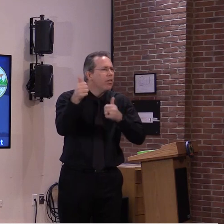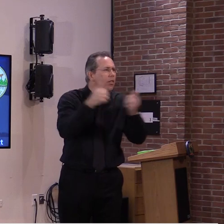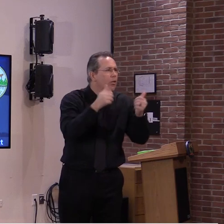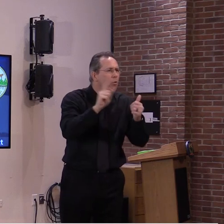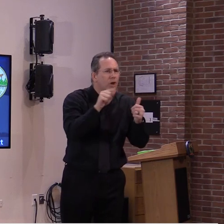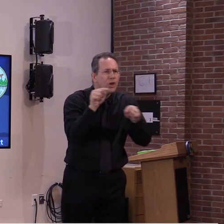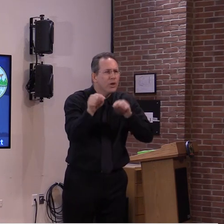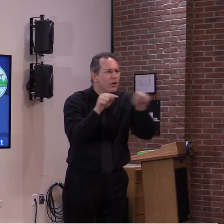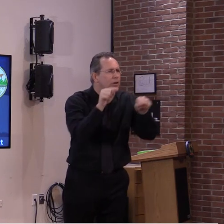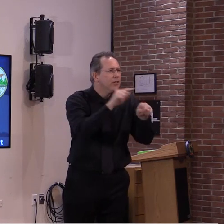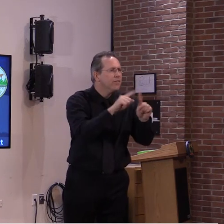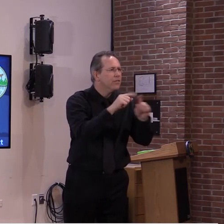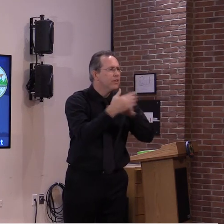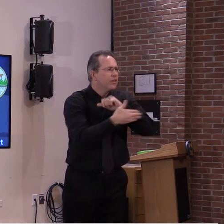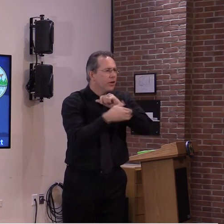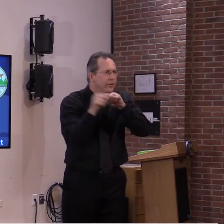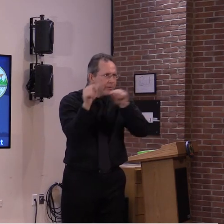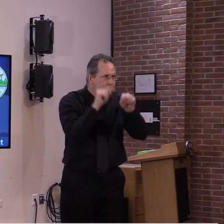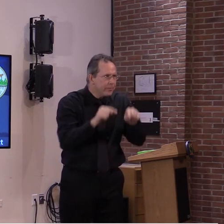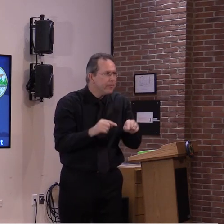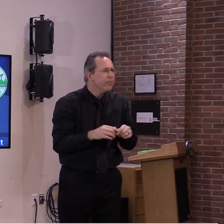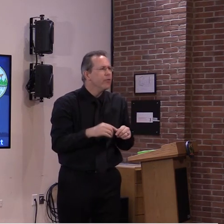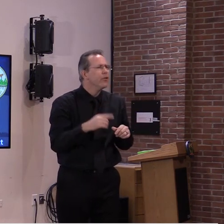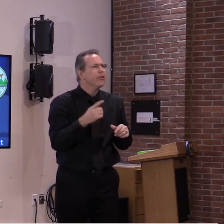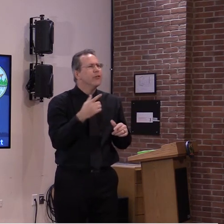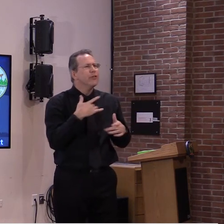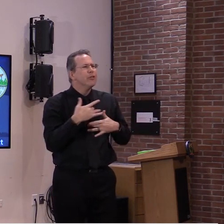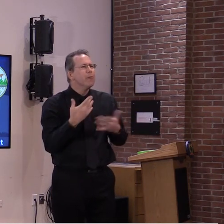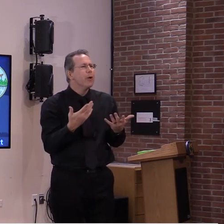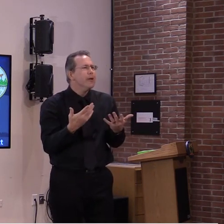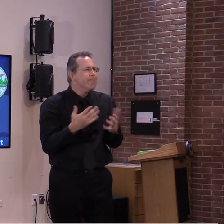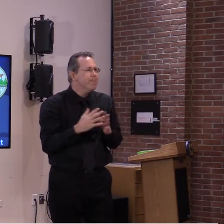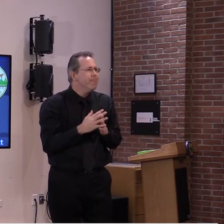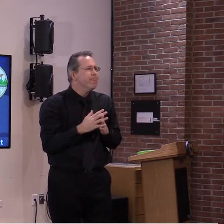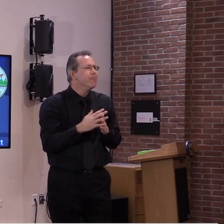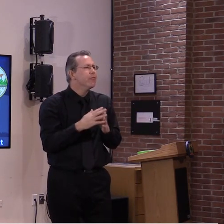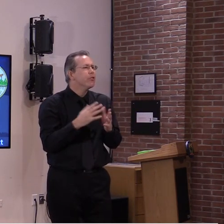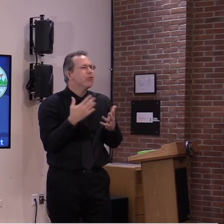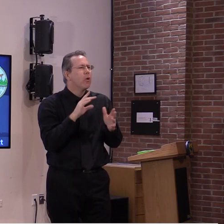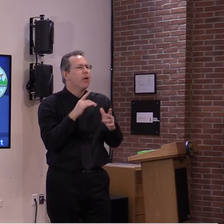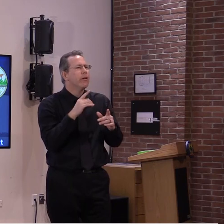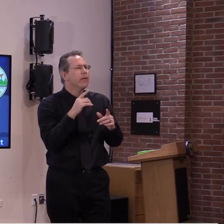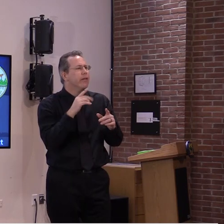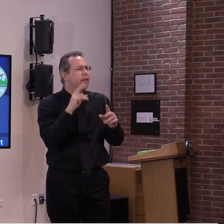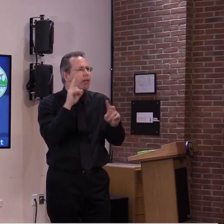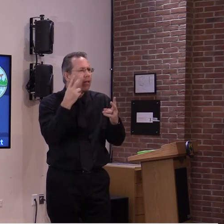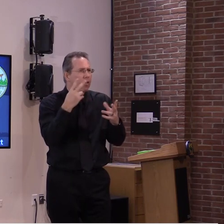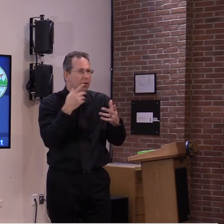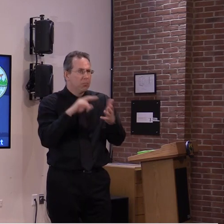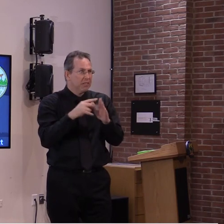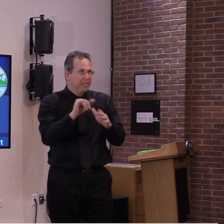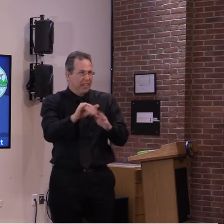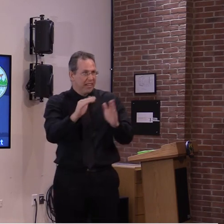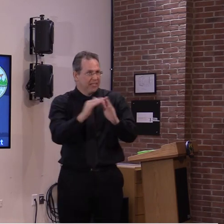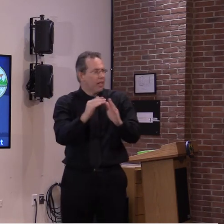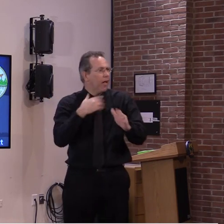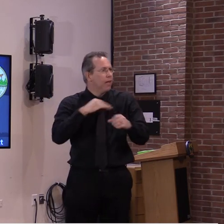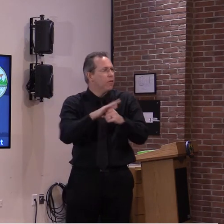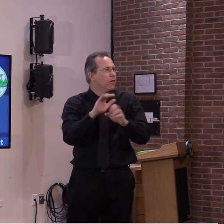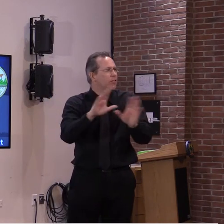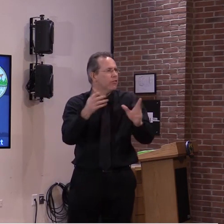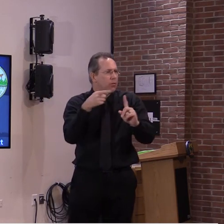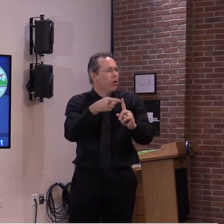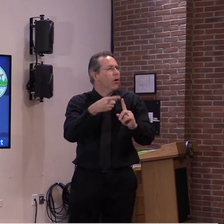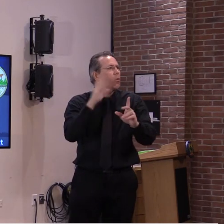worry about a false impression that there's safety when cases are low or there's no cases listed in a town, because as we've been saying for 9 or 10 months,